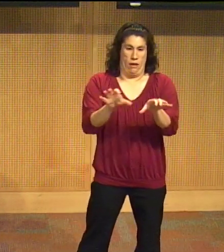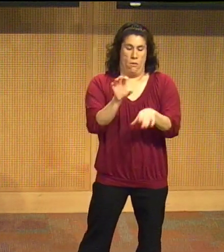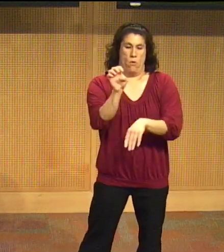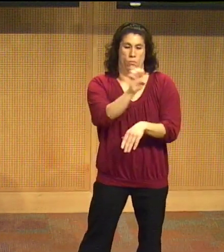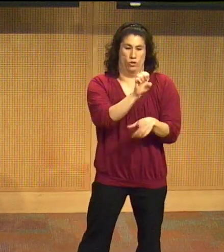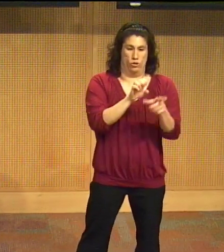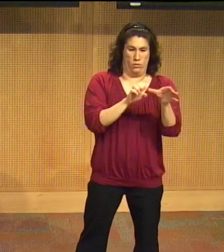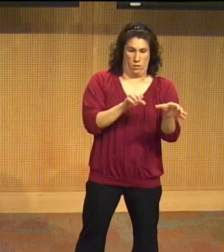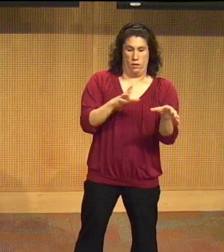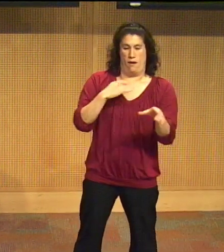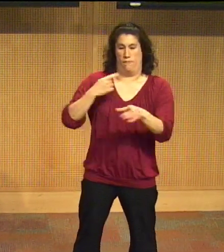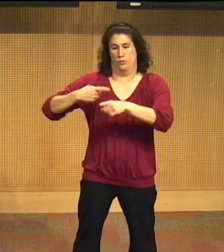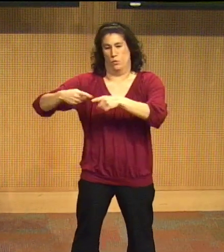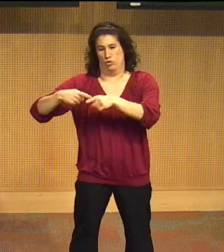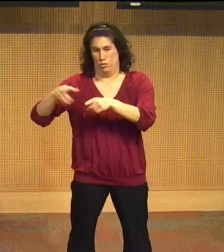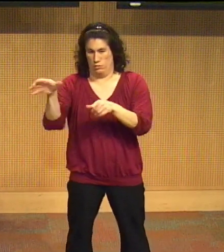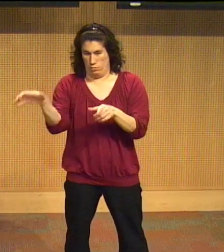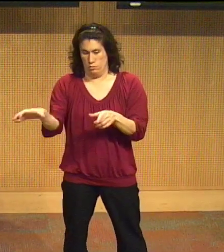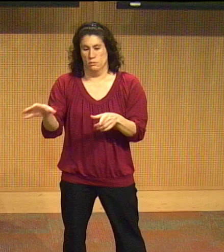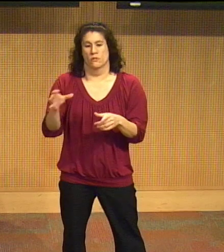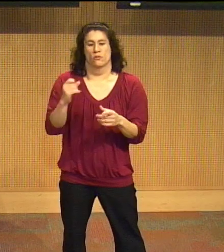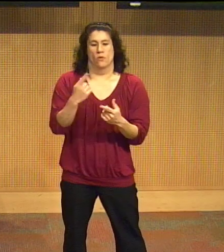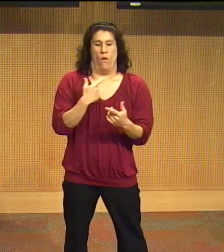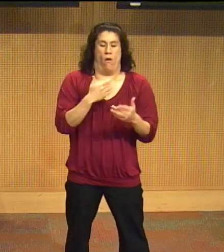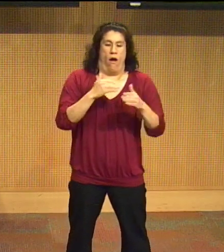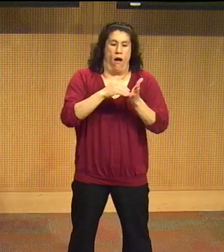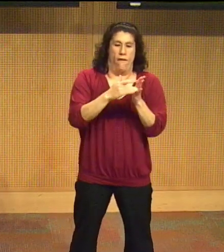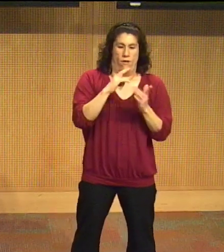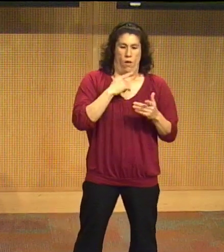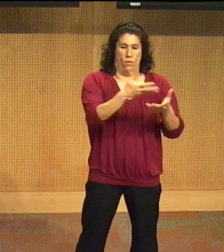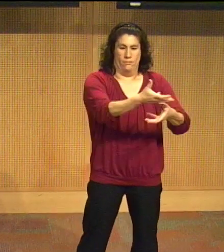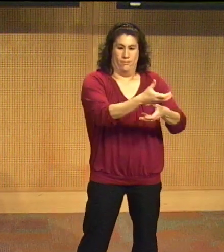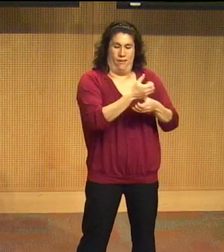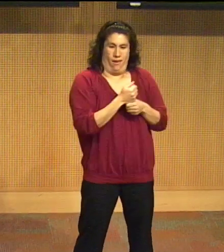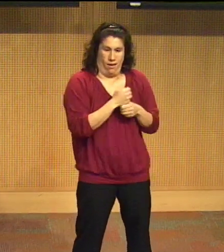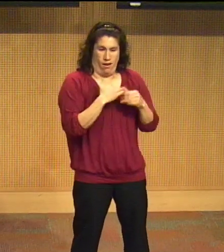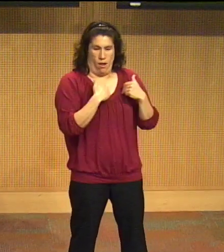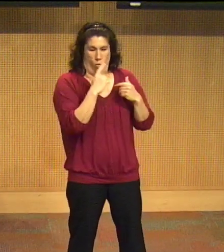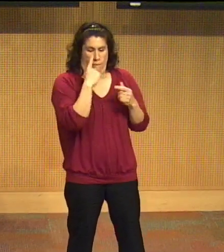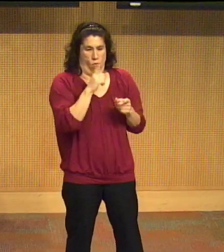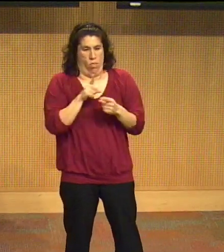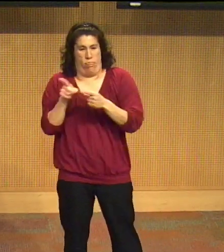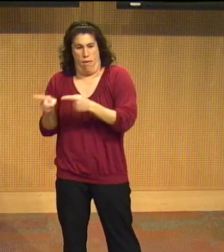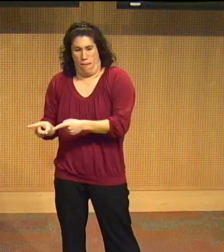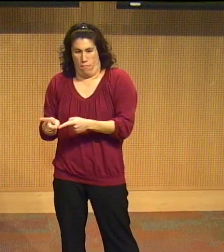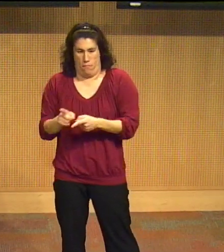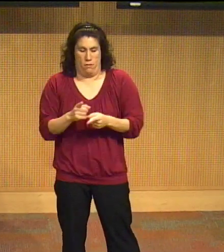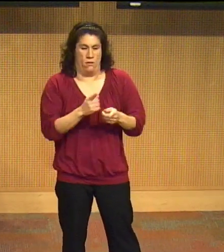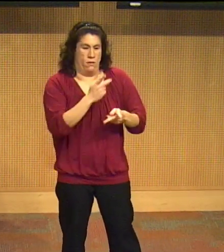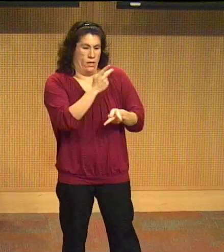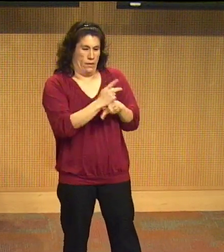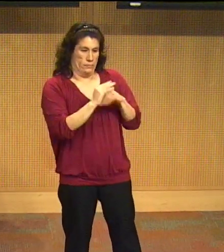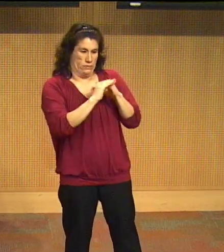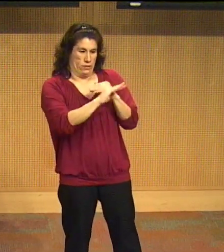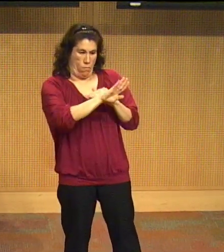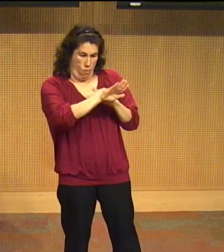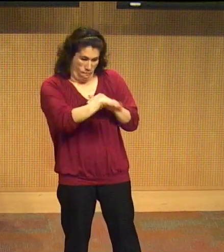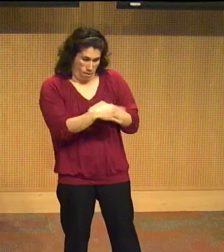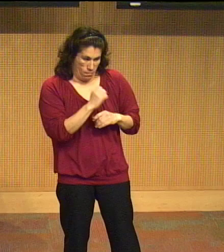are needed. And so we've got emergency care services and then kind of the stabilization care services. And I'm dealing with